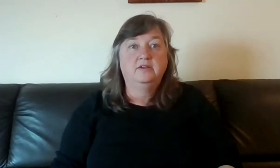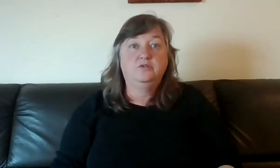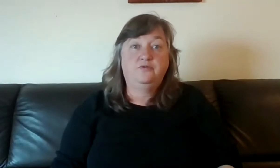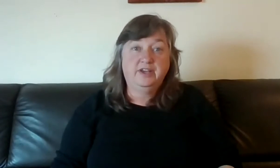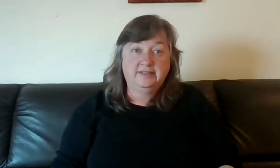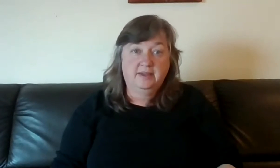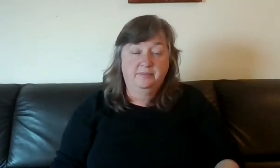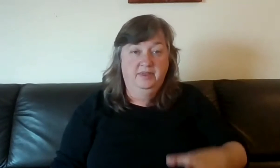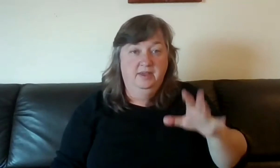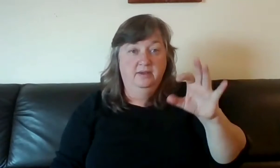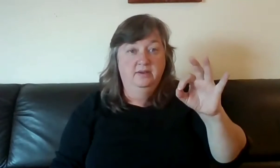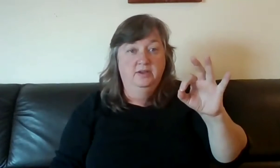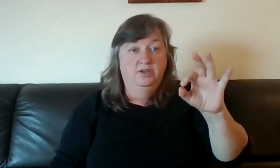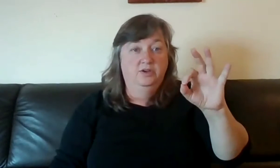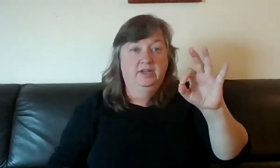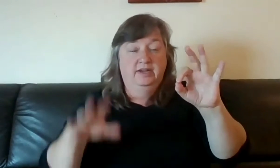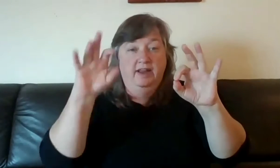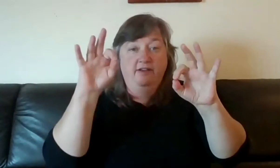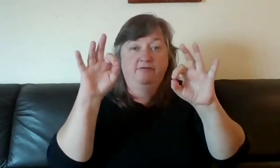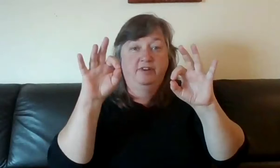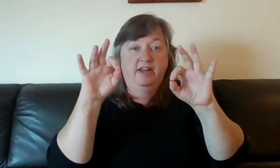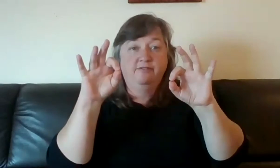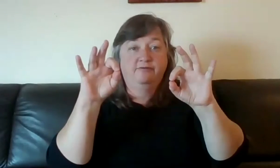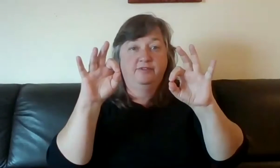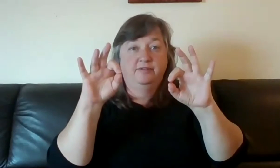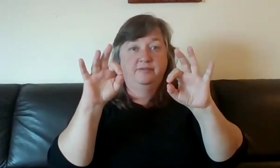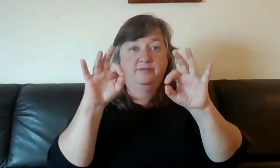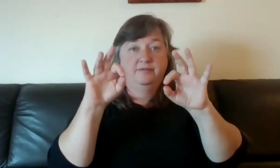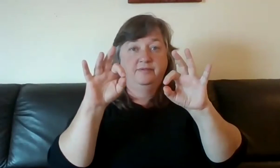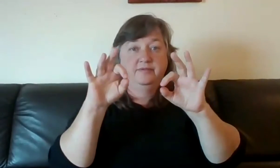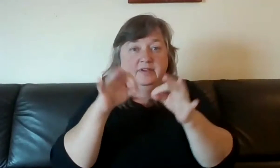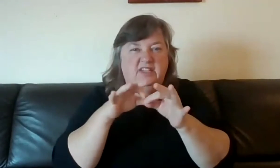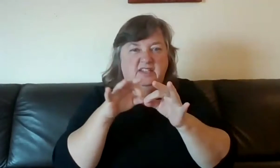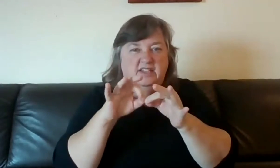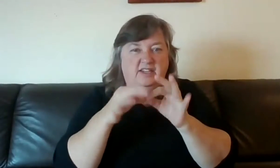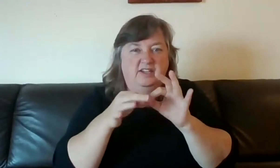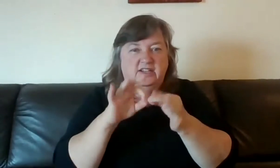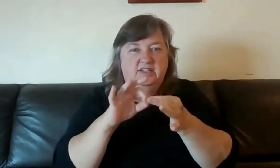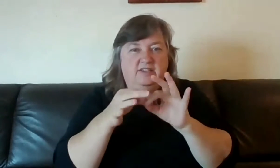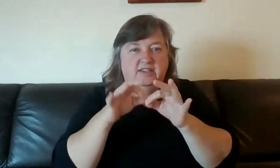To fix something, you're going to get an F and an F, and you're going to do this.